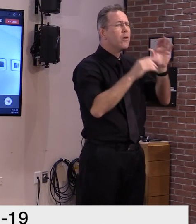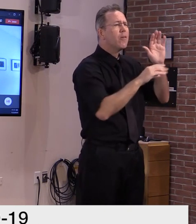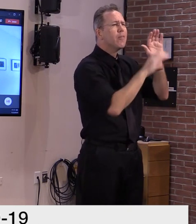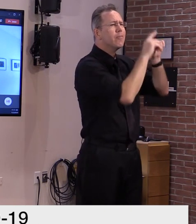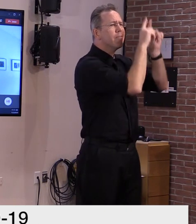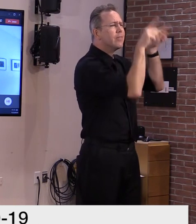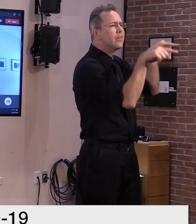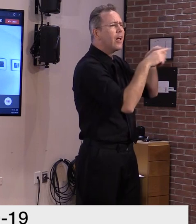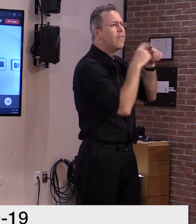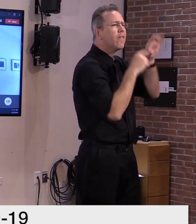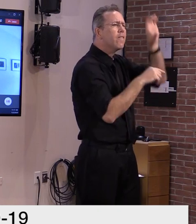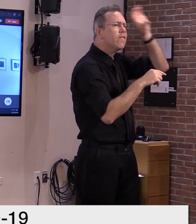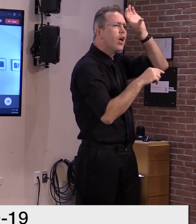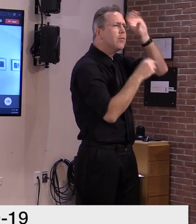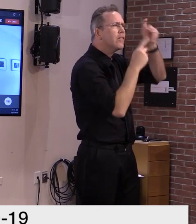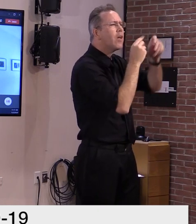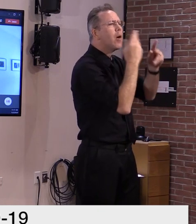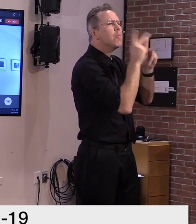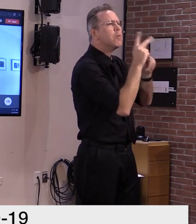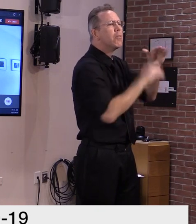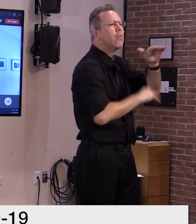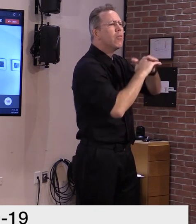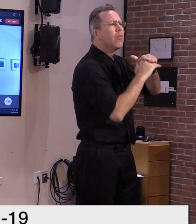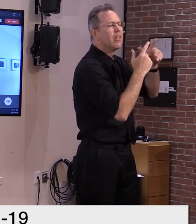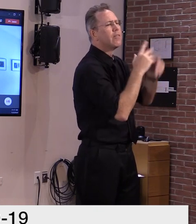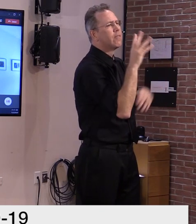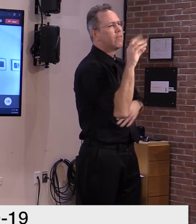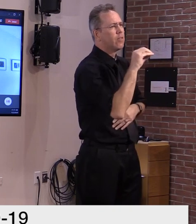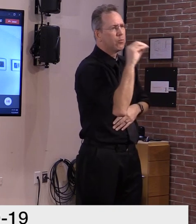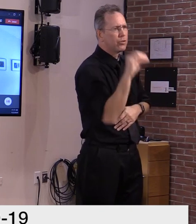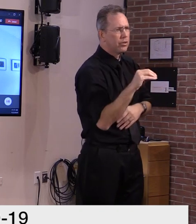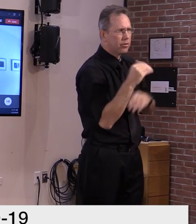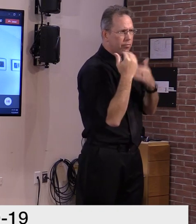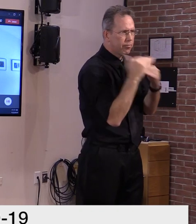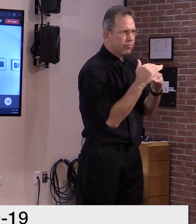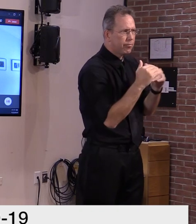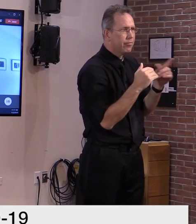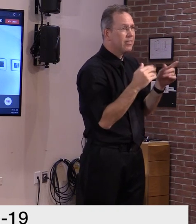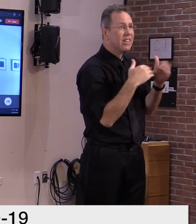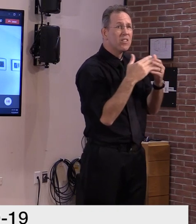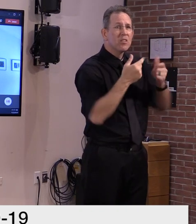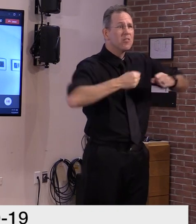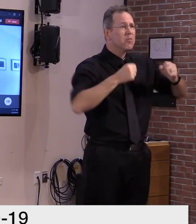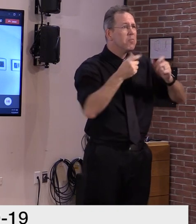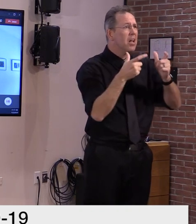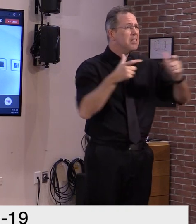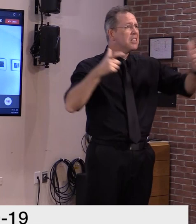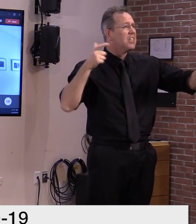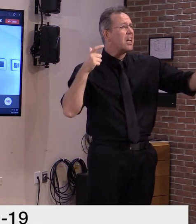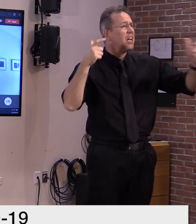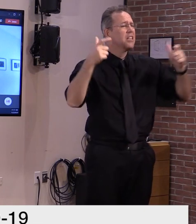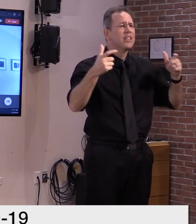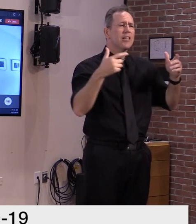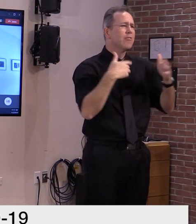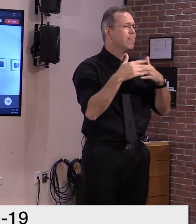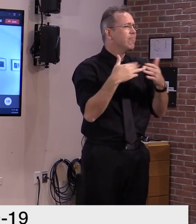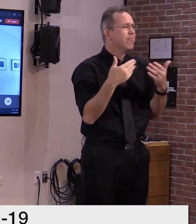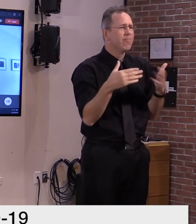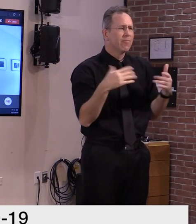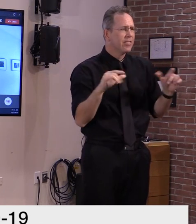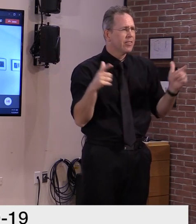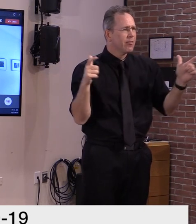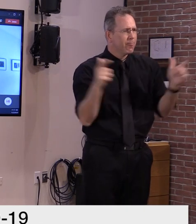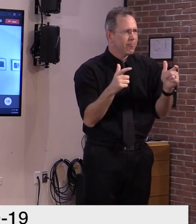75 people in any one unique space, no matter how big that one unique space is. Again, 50%